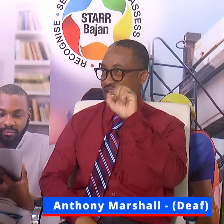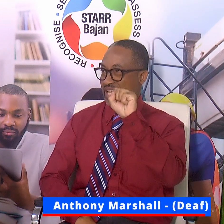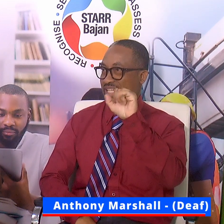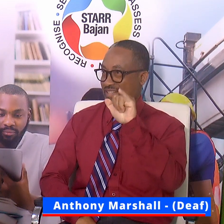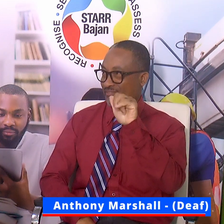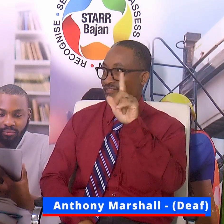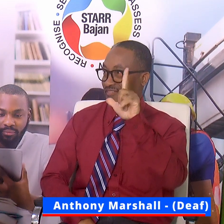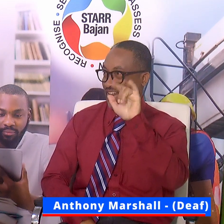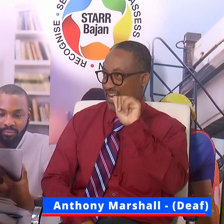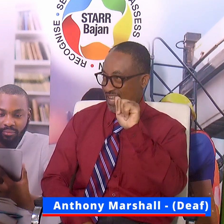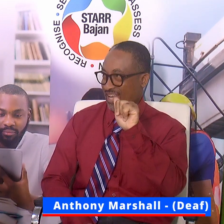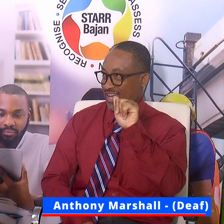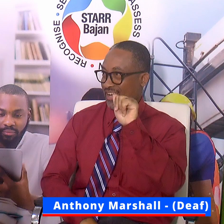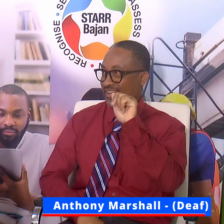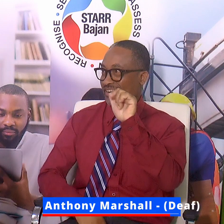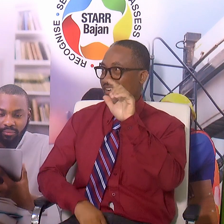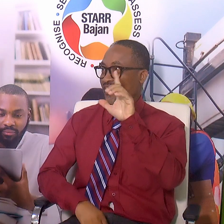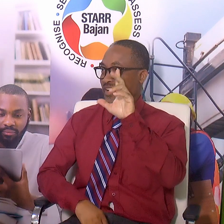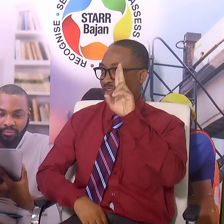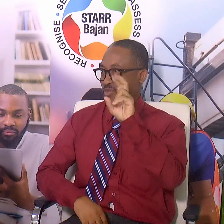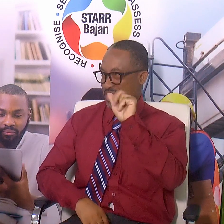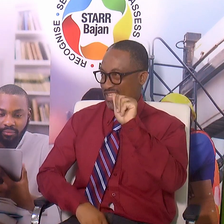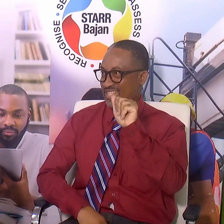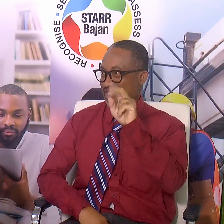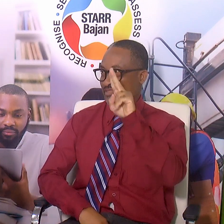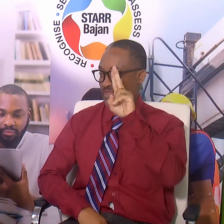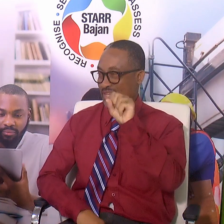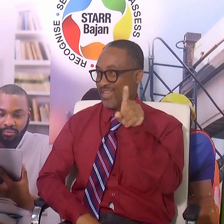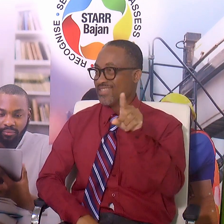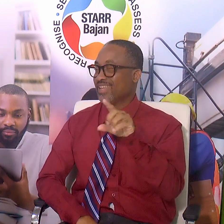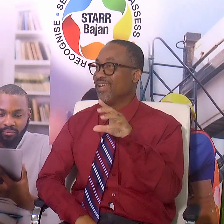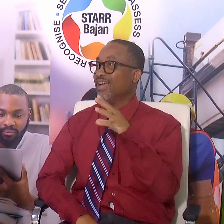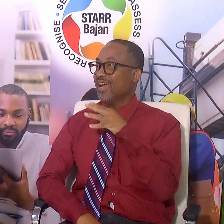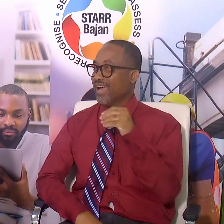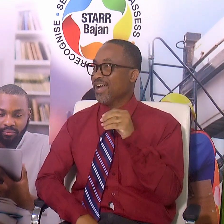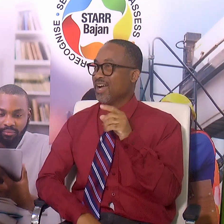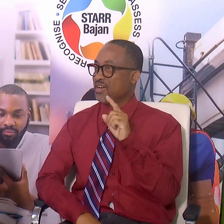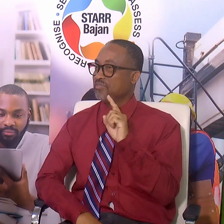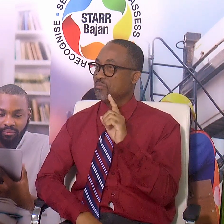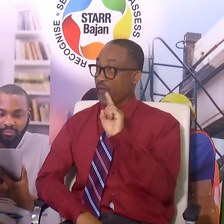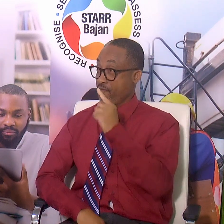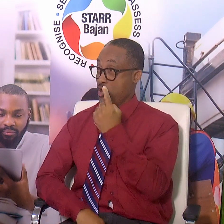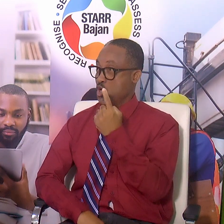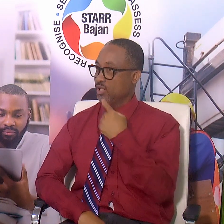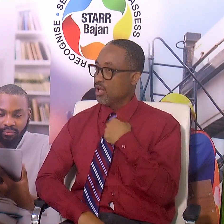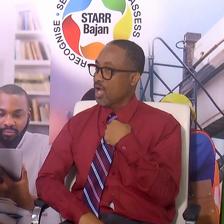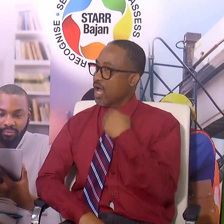Okay, Mount Aloysius is in Crescent, Pennsylvania. That's in the U.S.